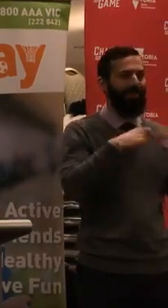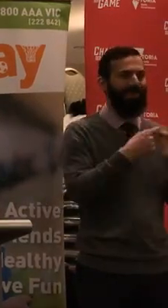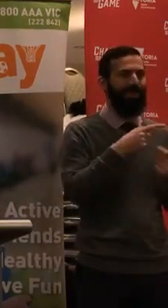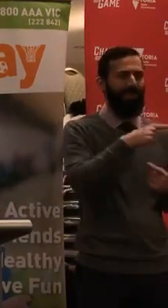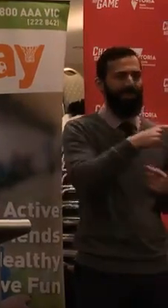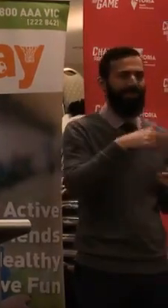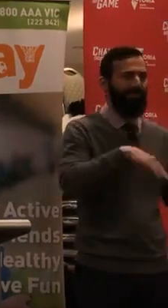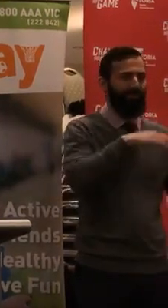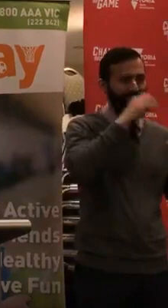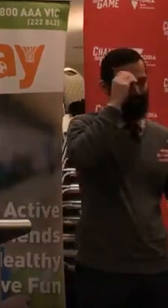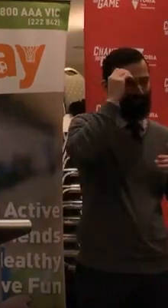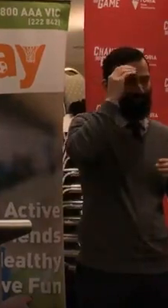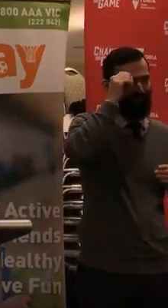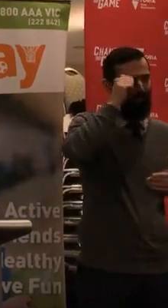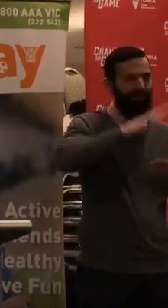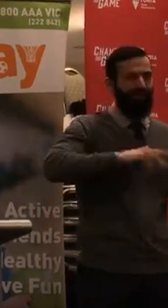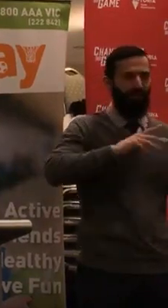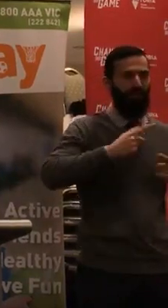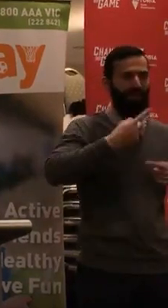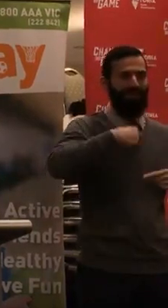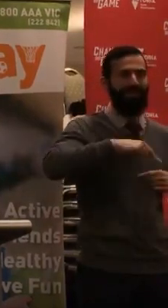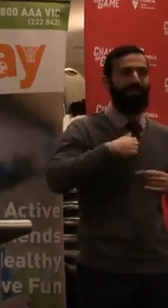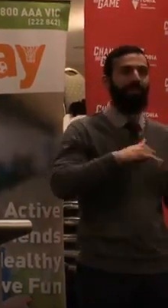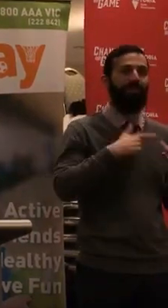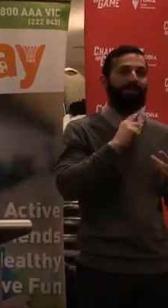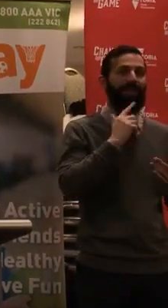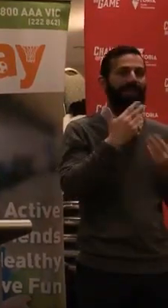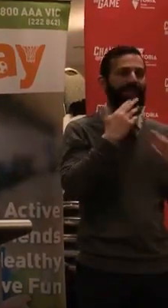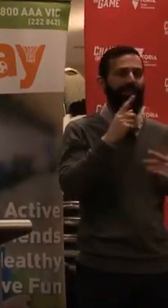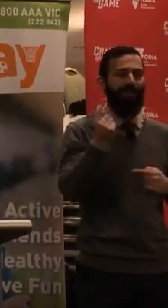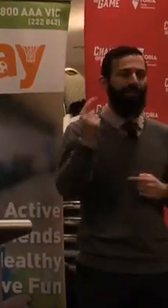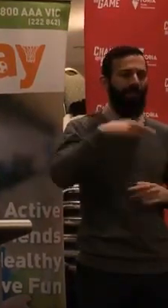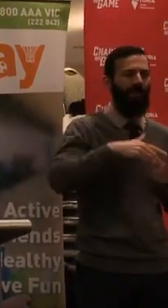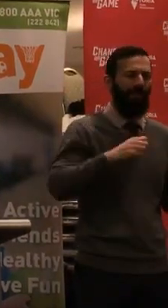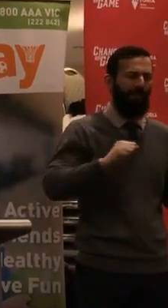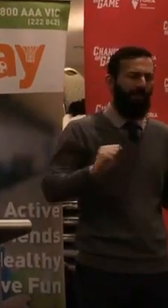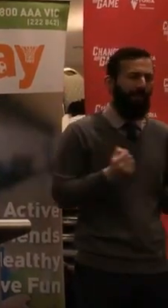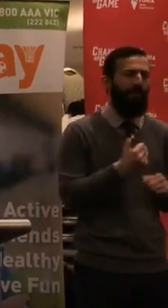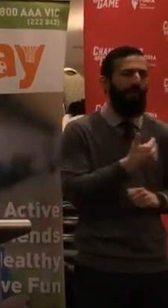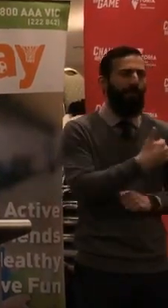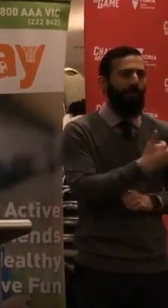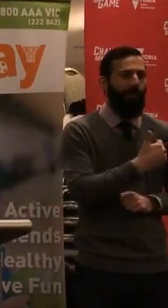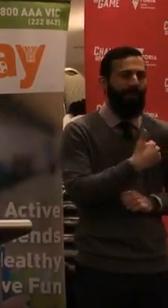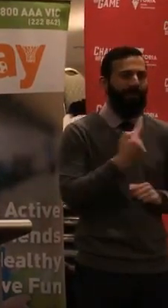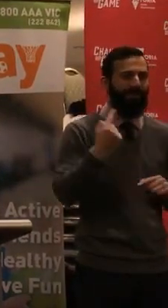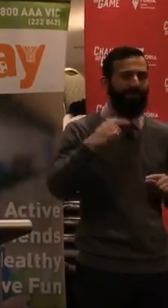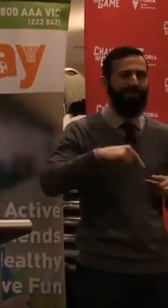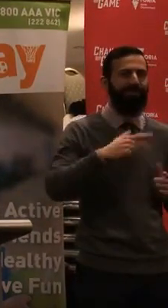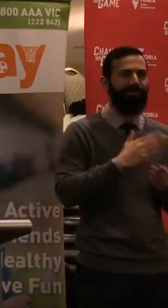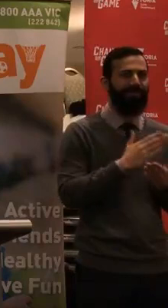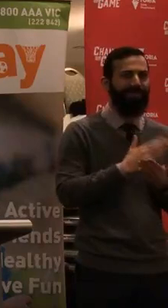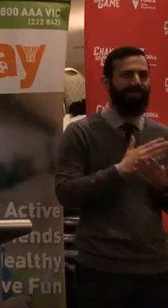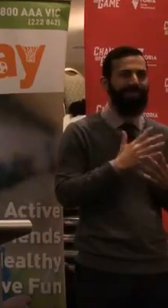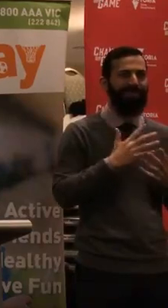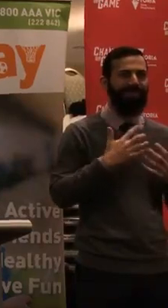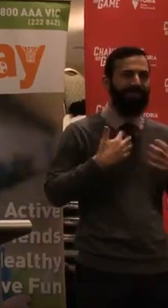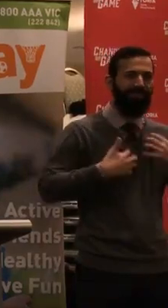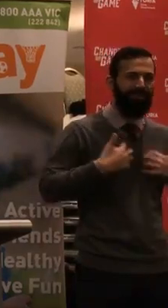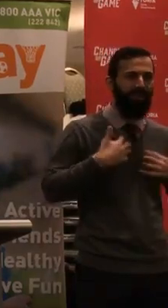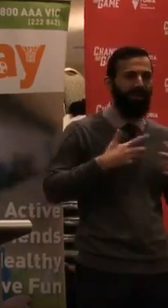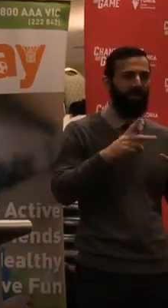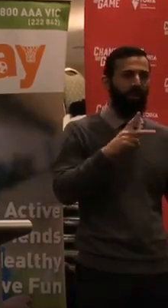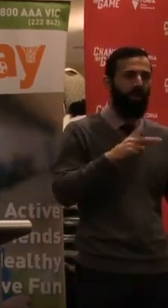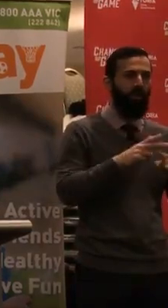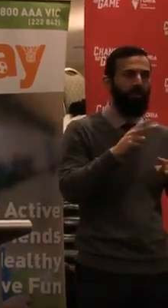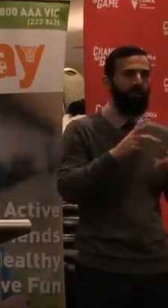knowledge for all of us. But thank you for making the effort to trek out on a cold morning and join us for a really exciting